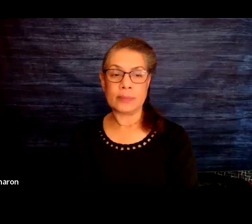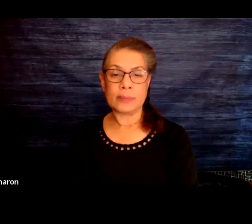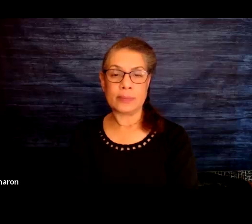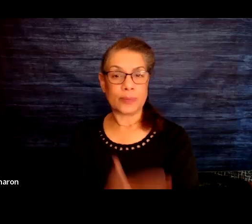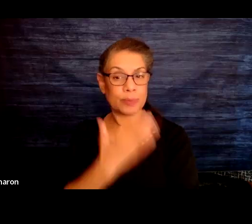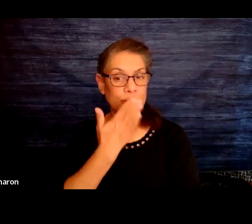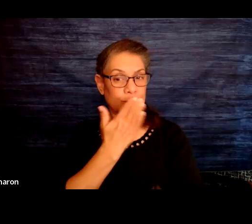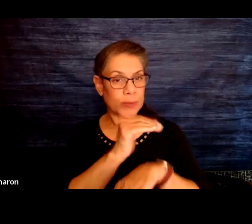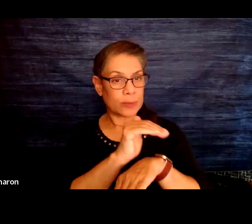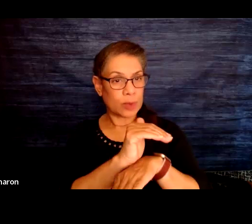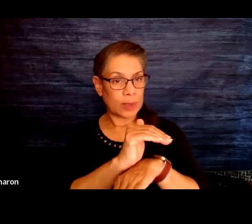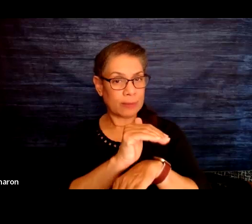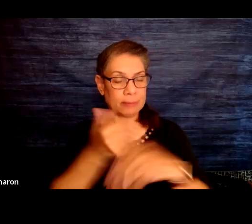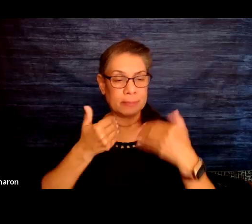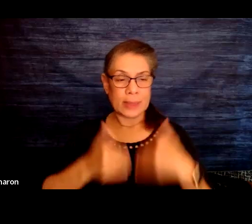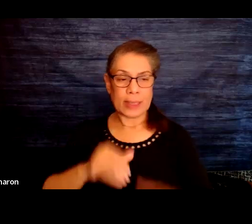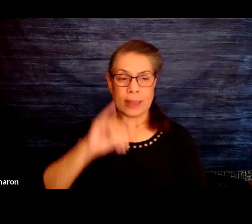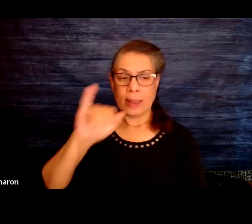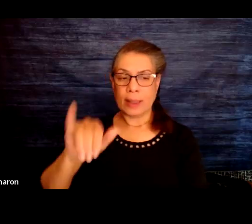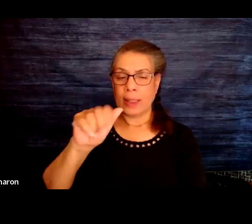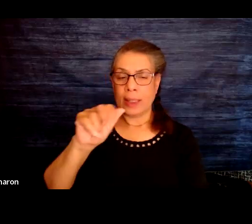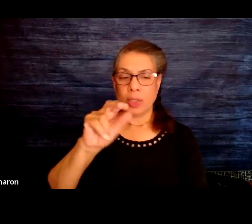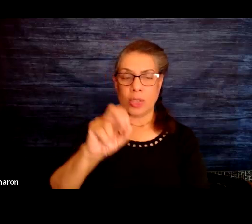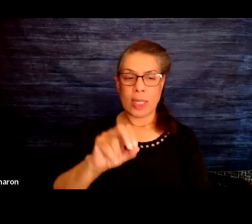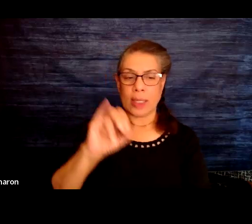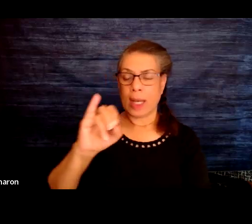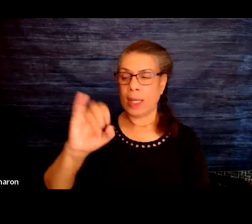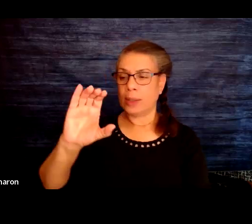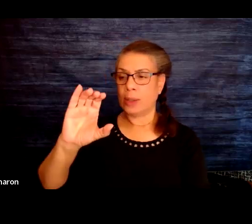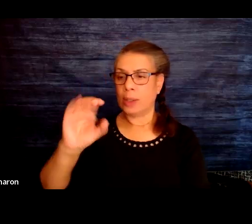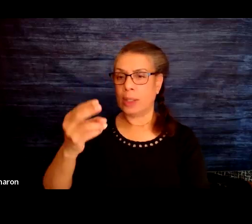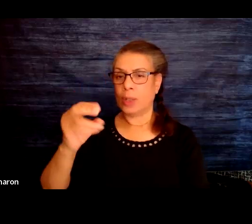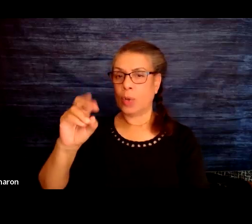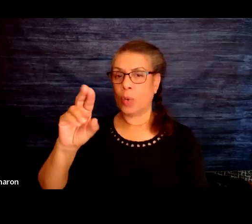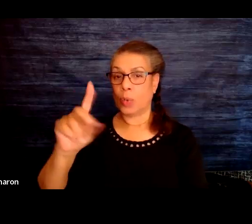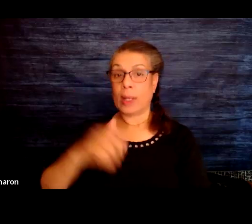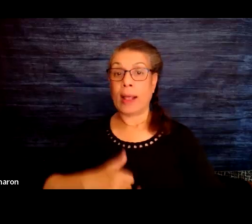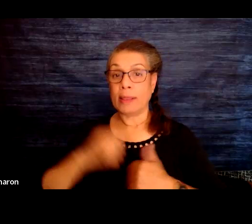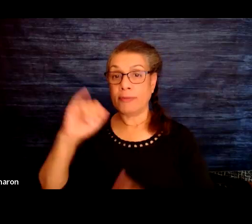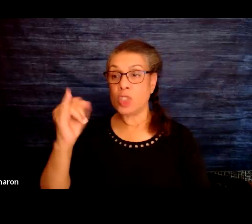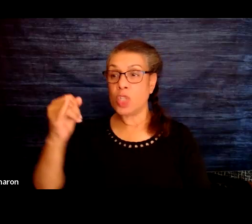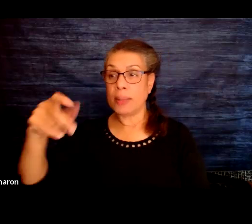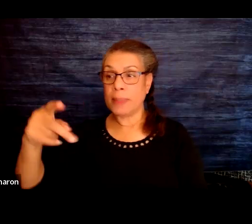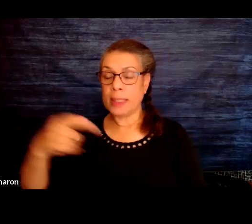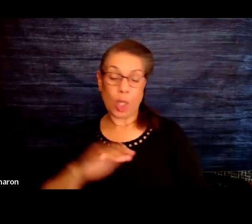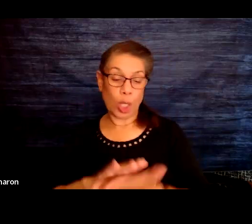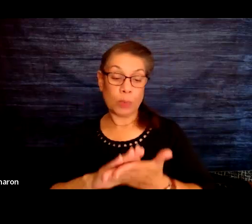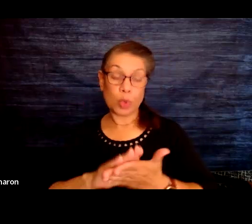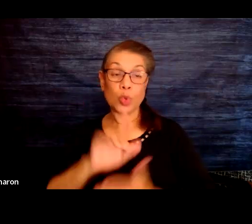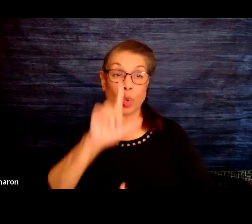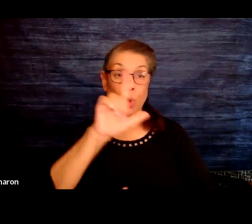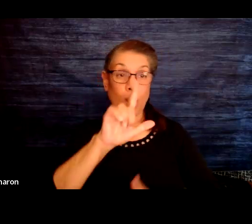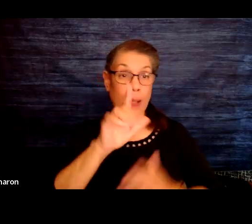Good evening. My name is Jane Icord. I live in Jamaica Plain. I am a school librarian,